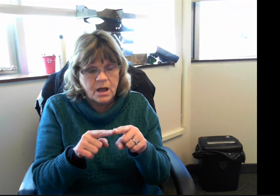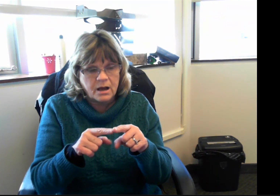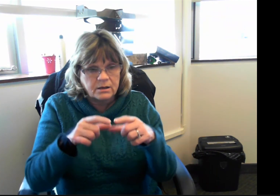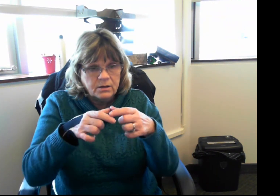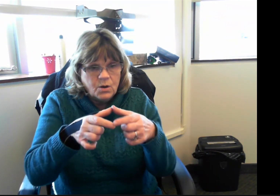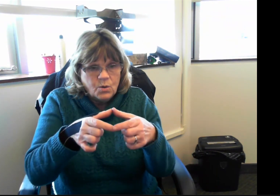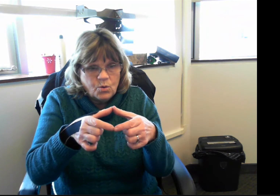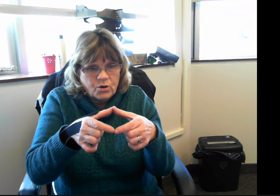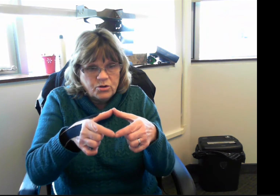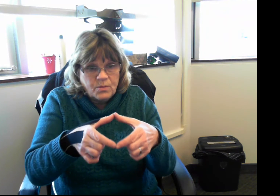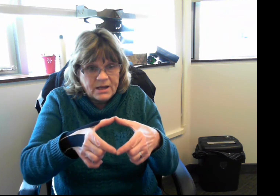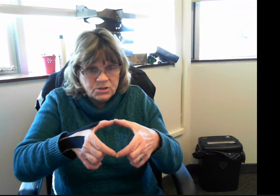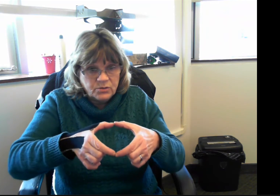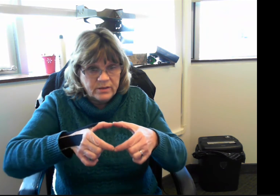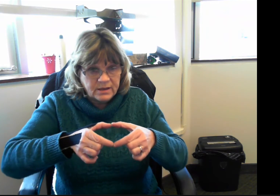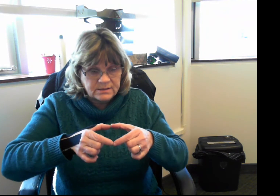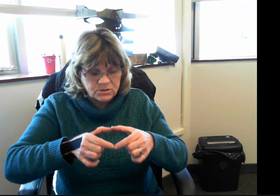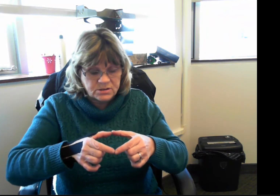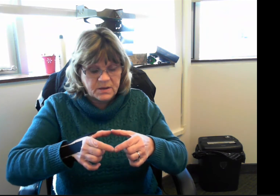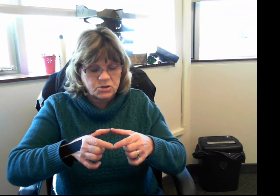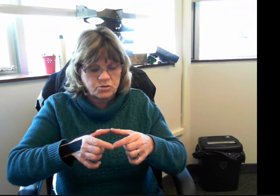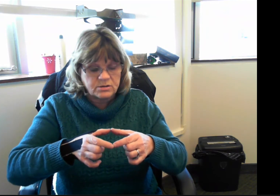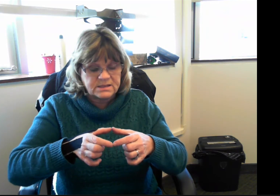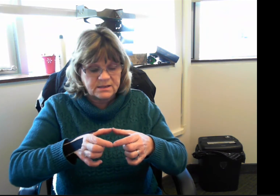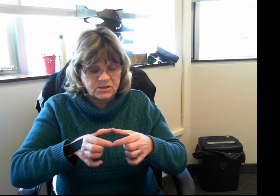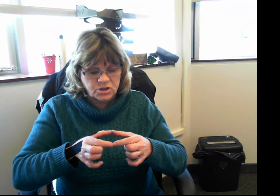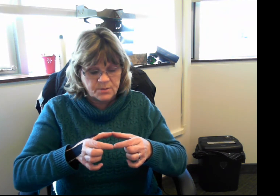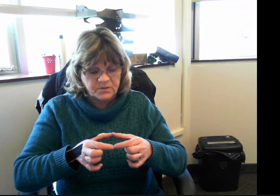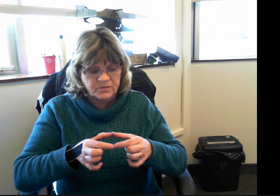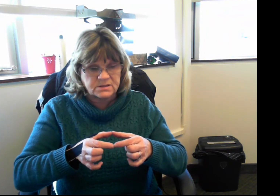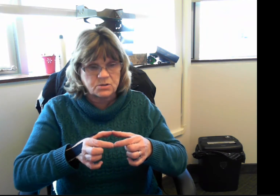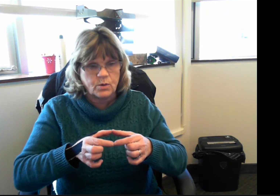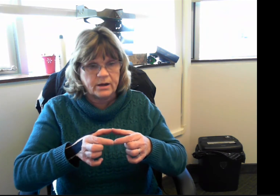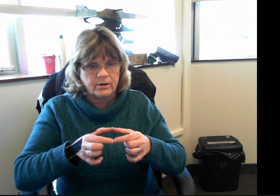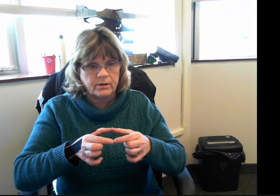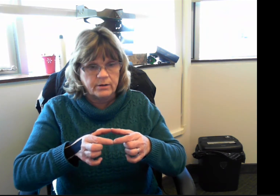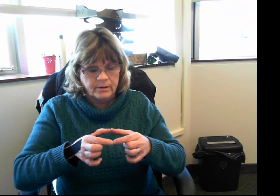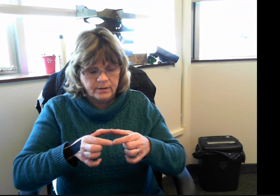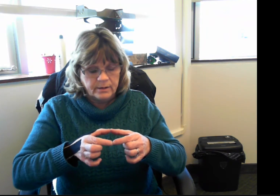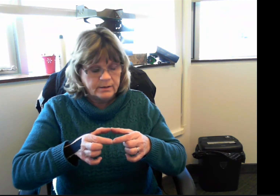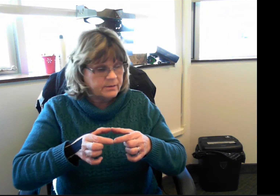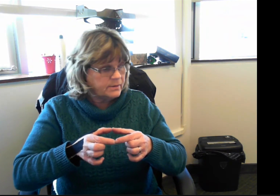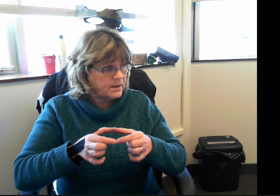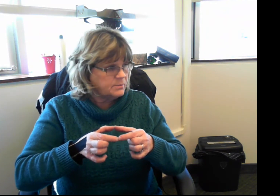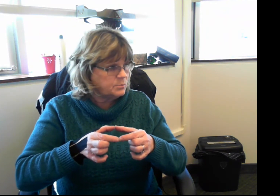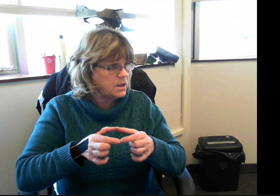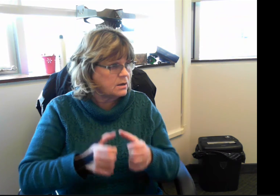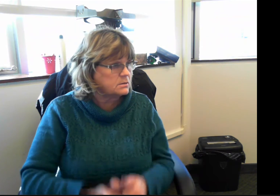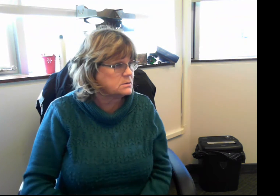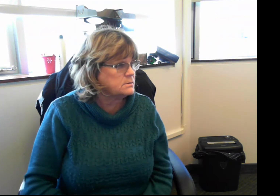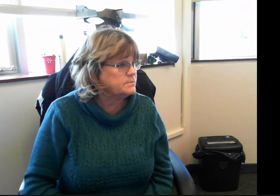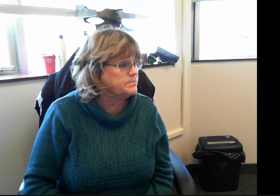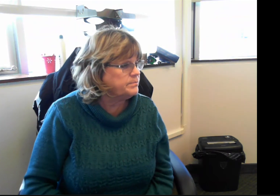block. Or you might do this. Just make sure it's in the shape of a square. All right, blocks.